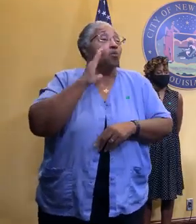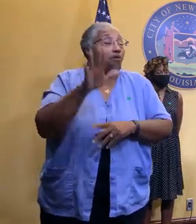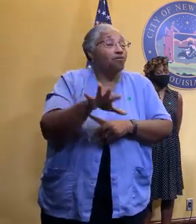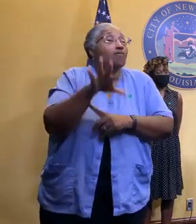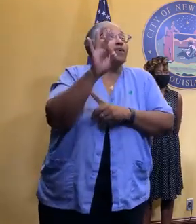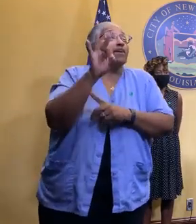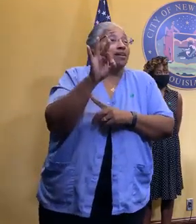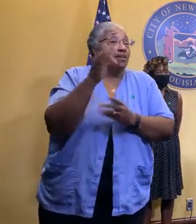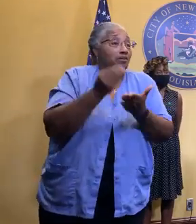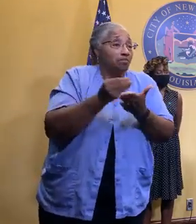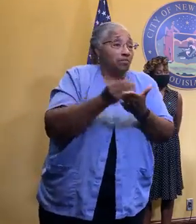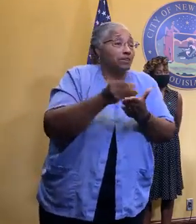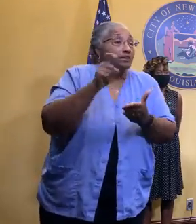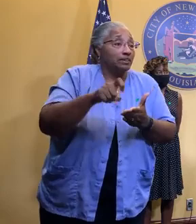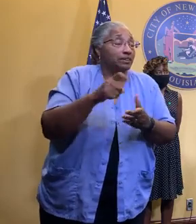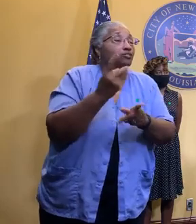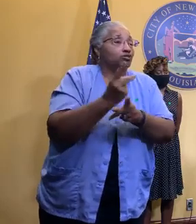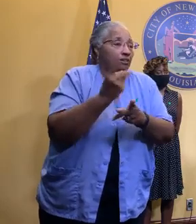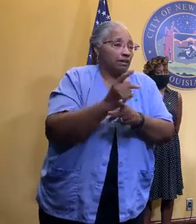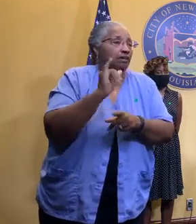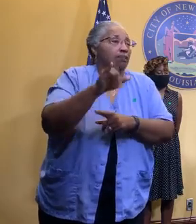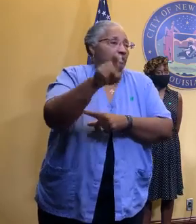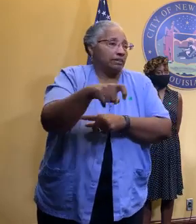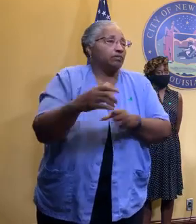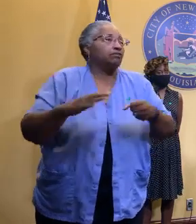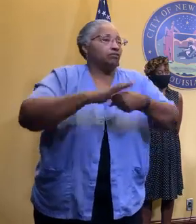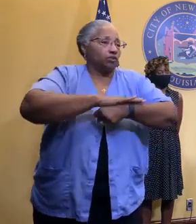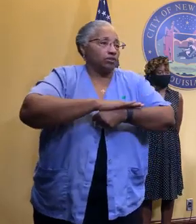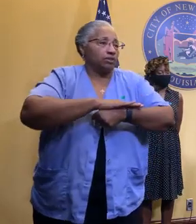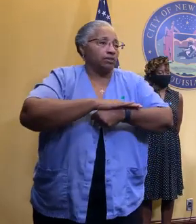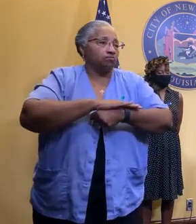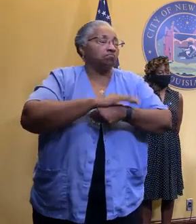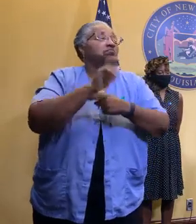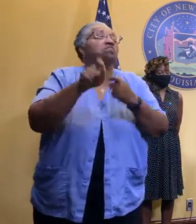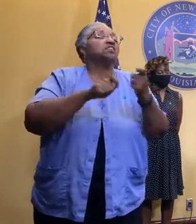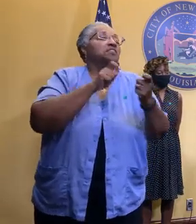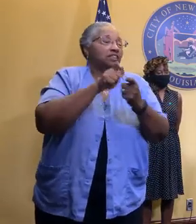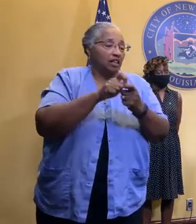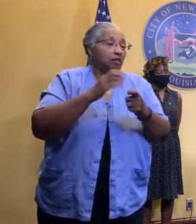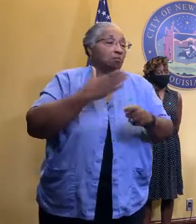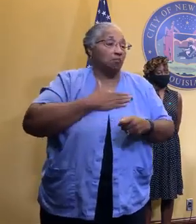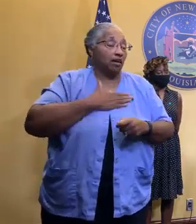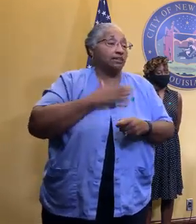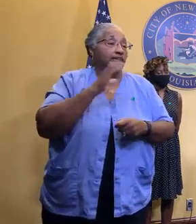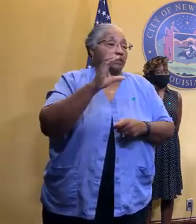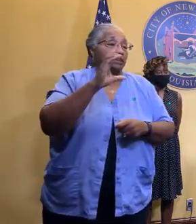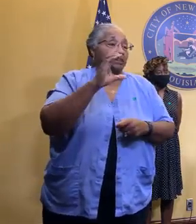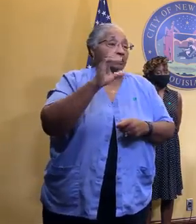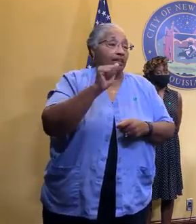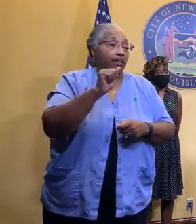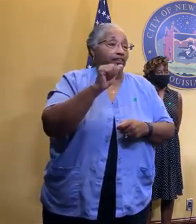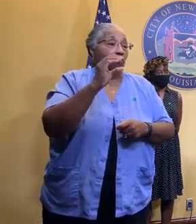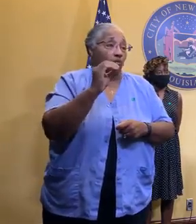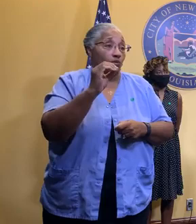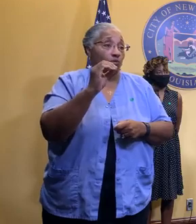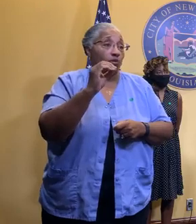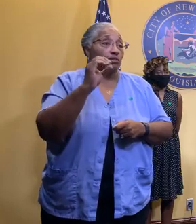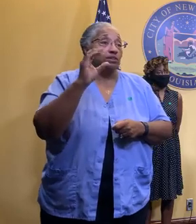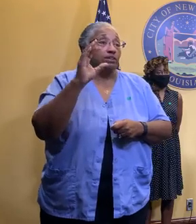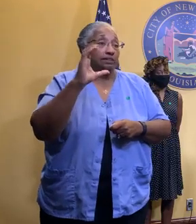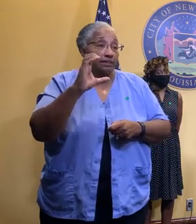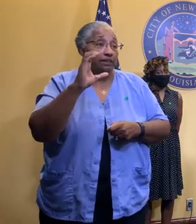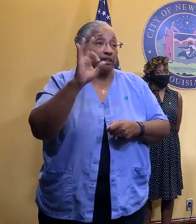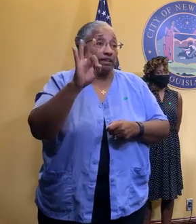resources necessary to meet that need fully. And that's exactly what my CAO and my CFO and we